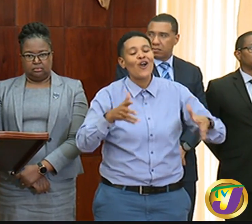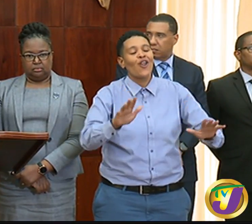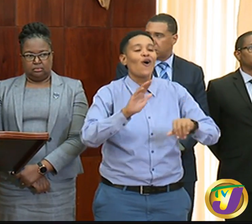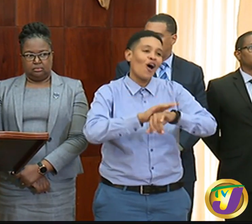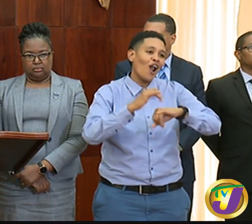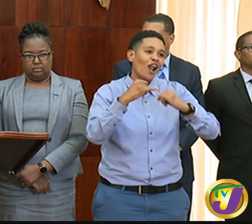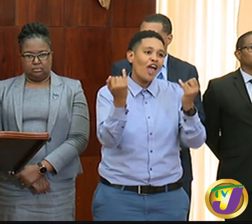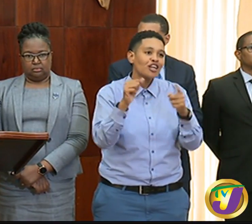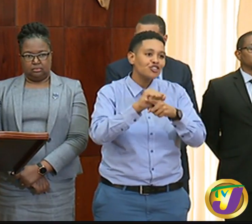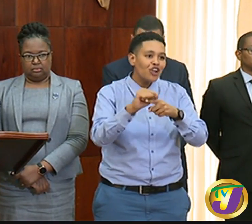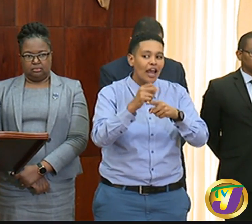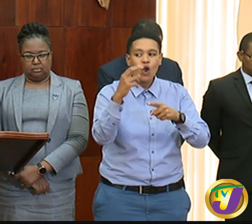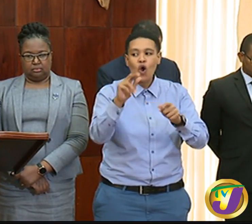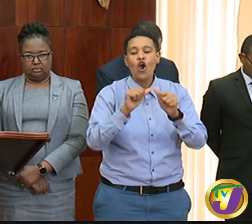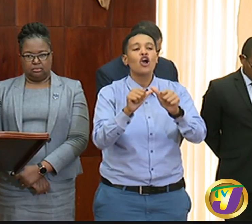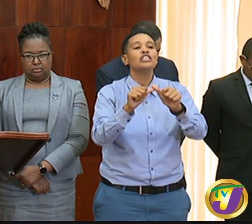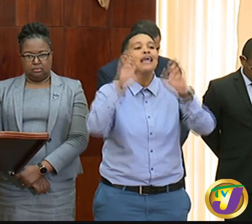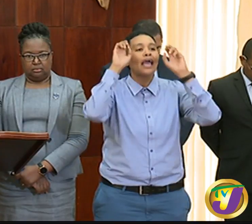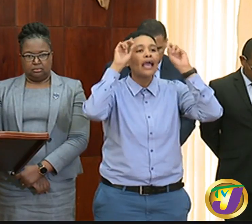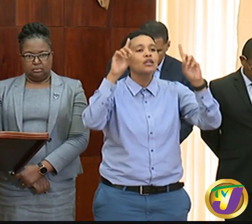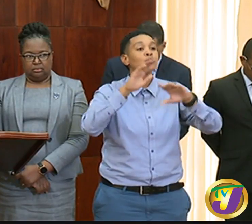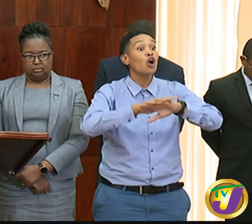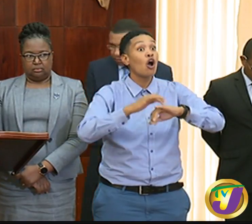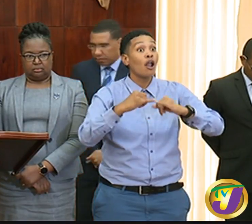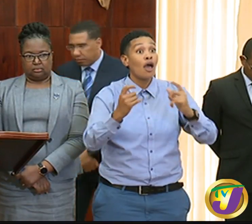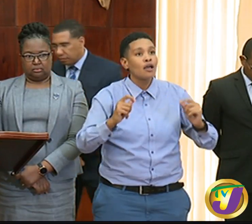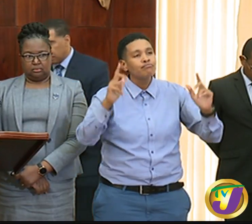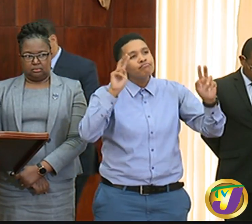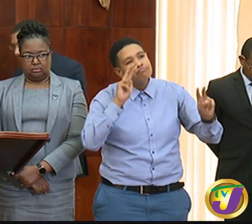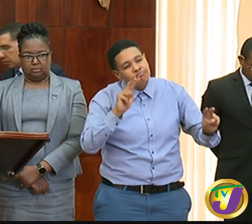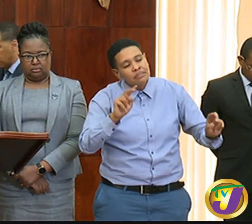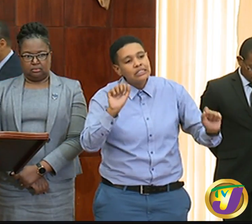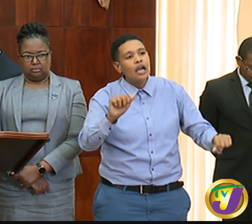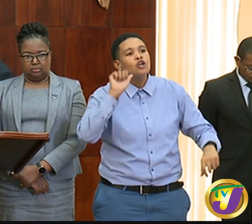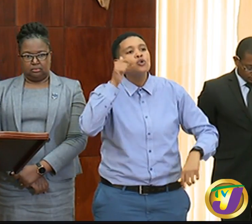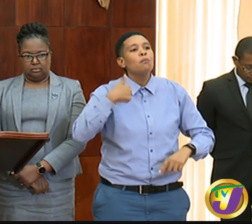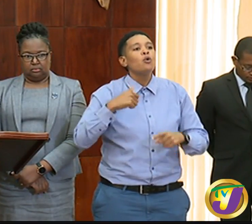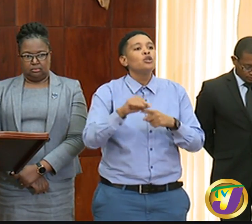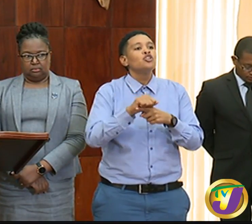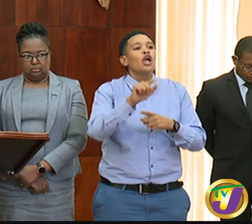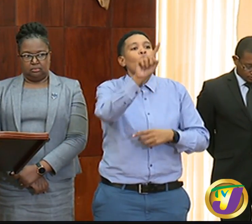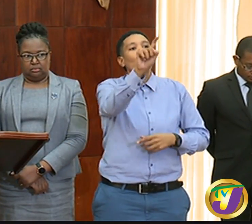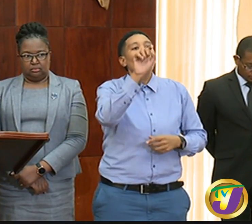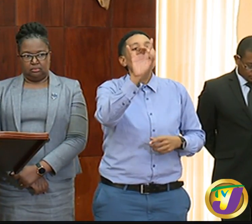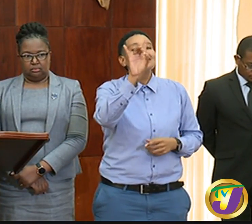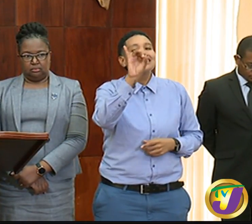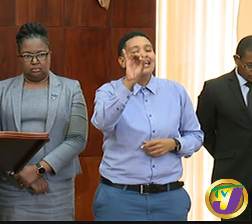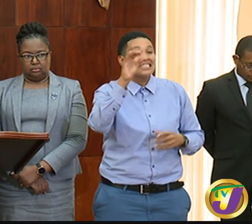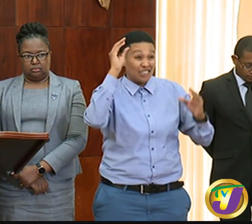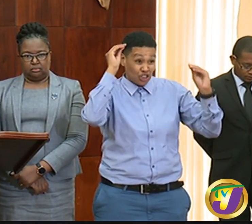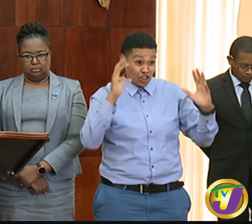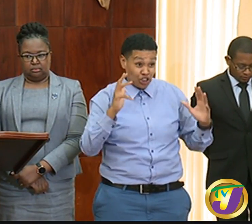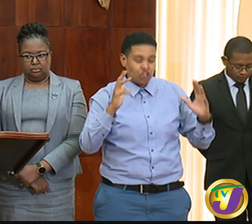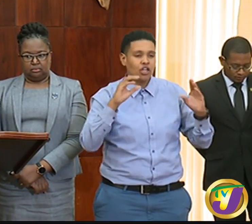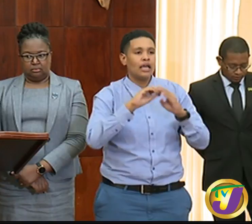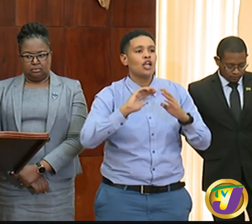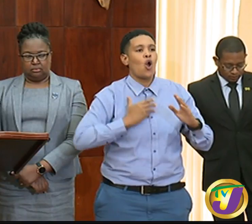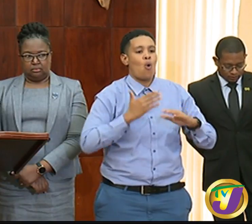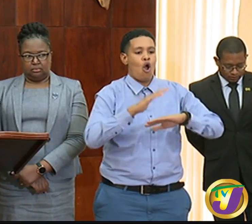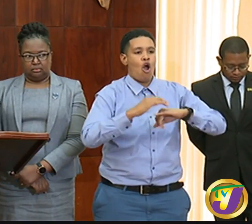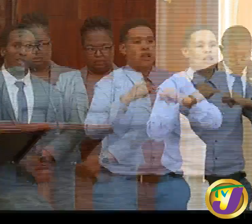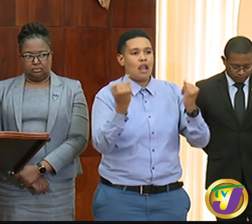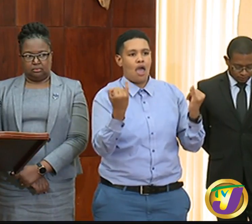online training or continued education online. Tomorrow we start training 180 teachers in our